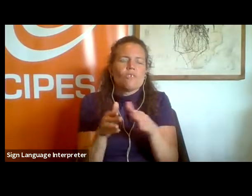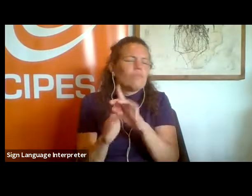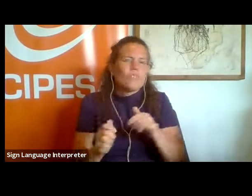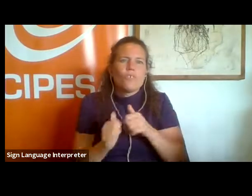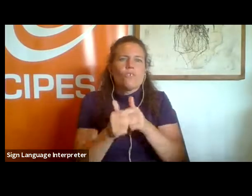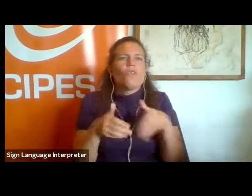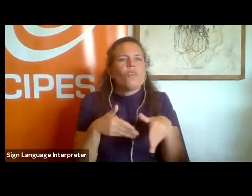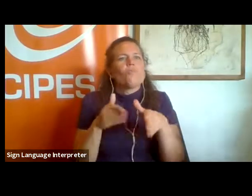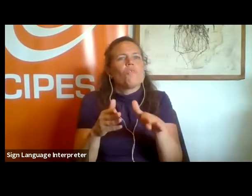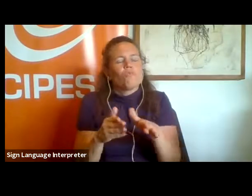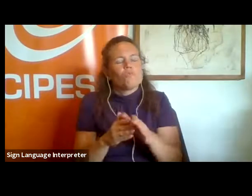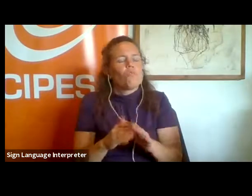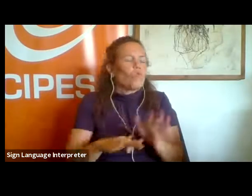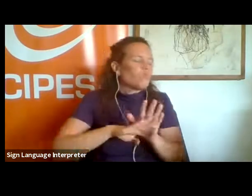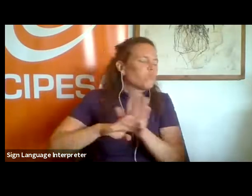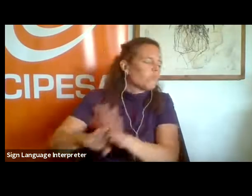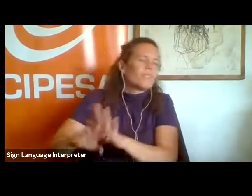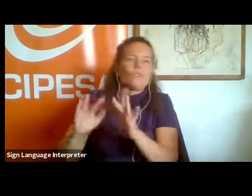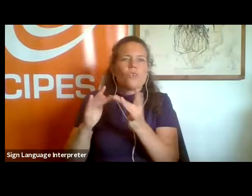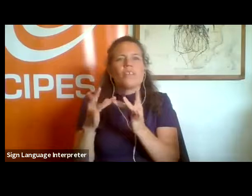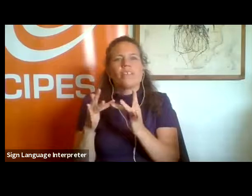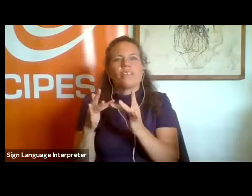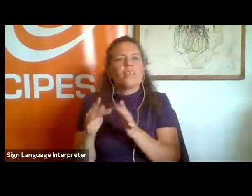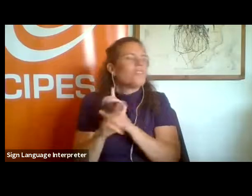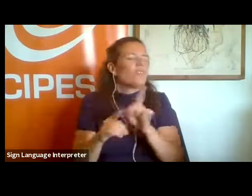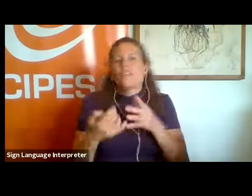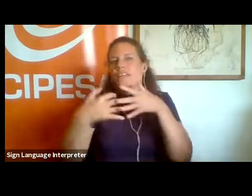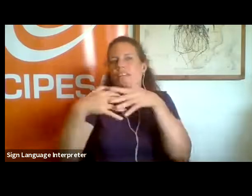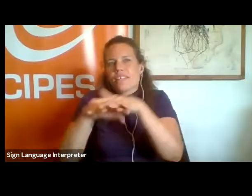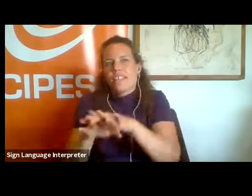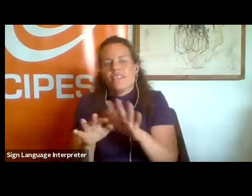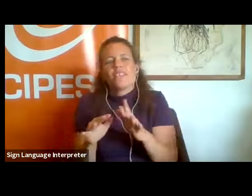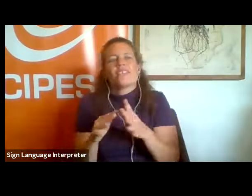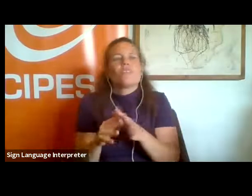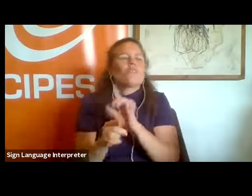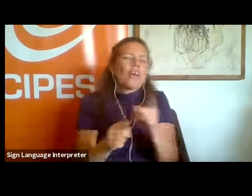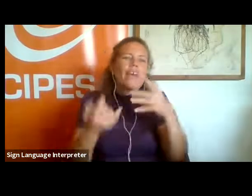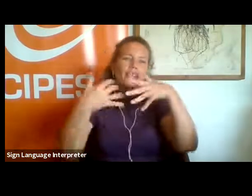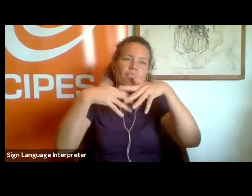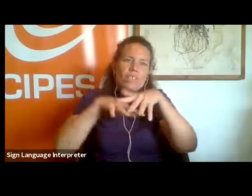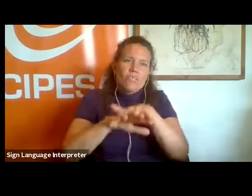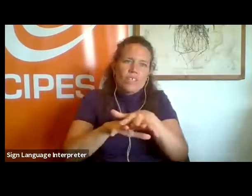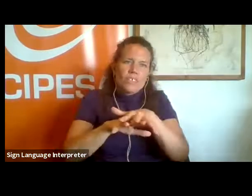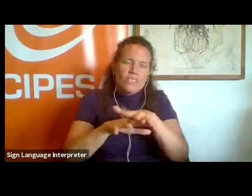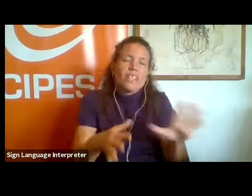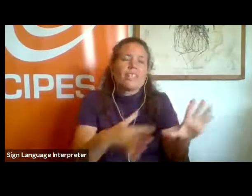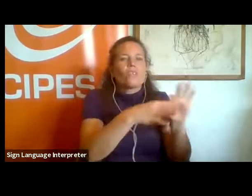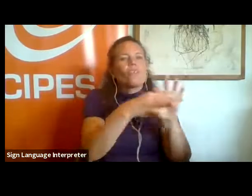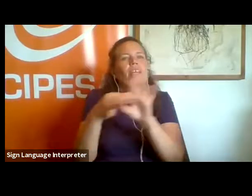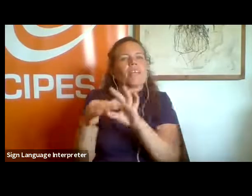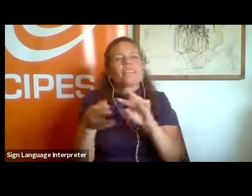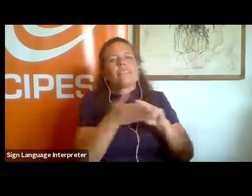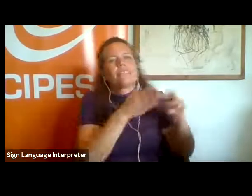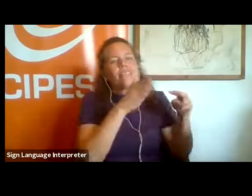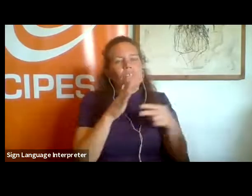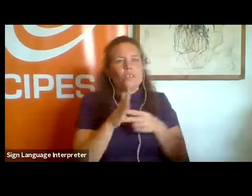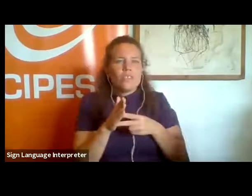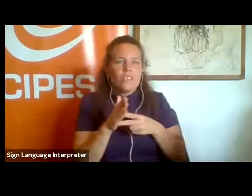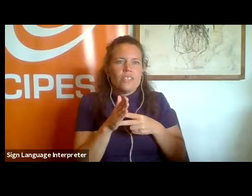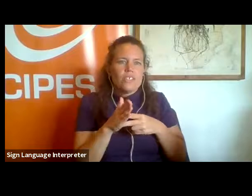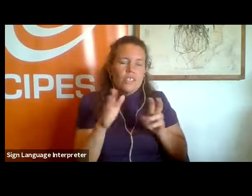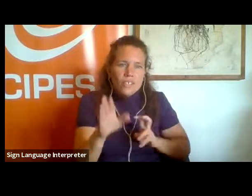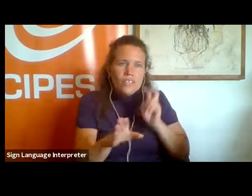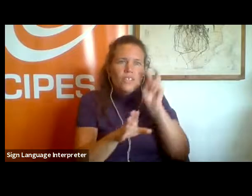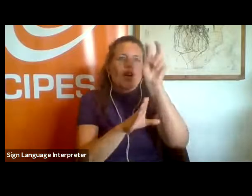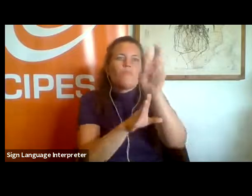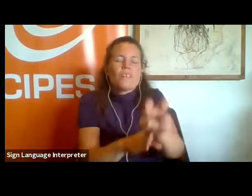ignoring the internet and obviously not engaging with it. Like the infrastructure and connected technologies have sort of jumped ahead in